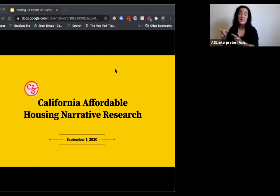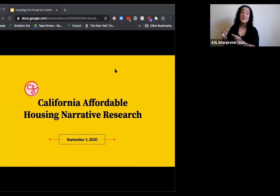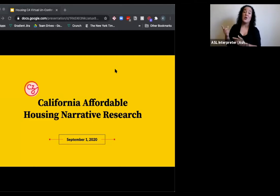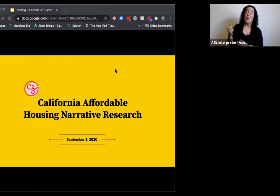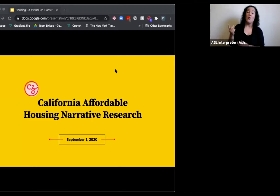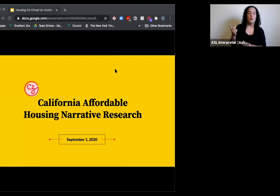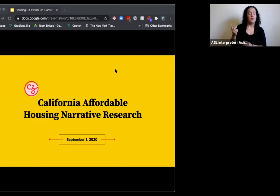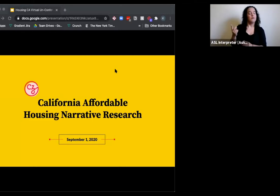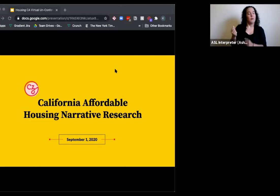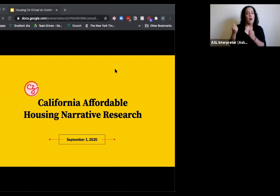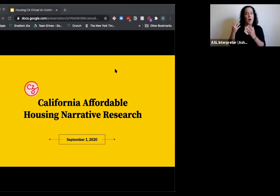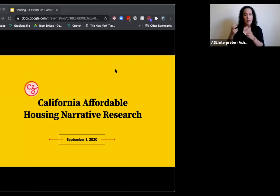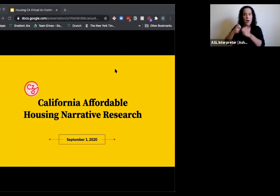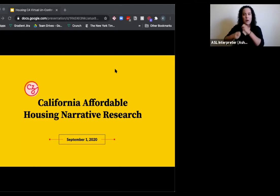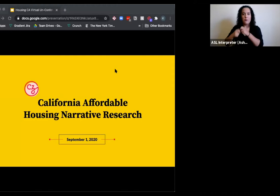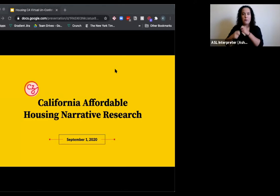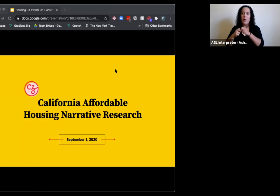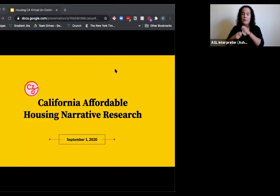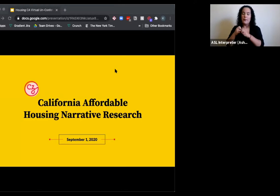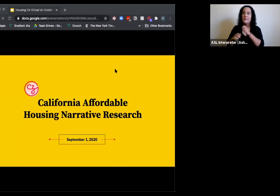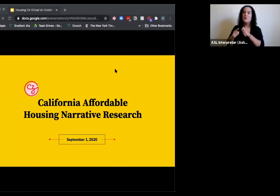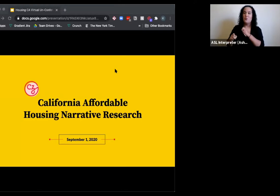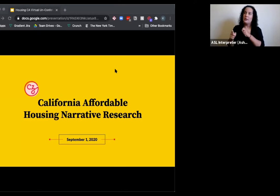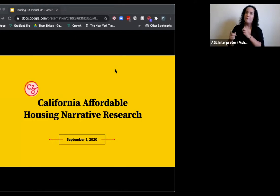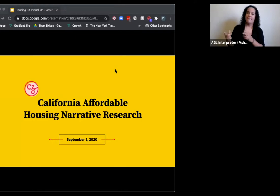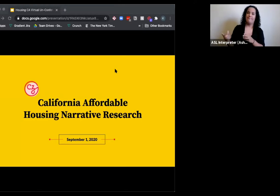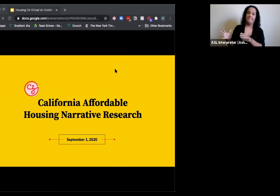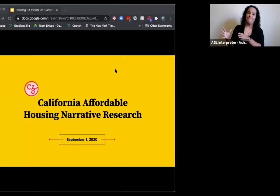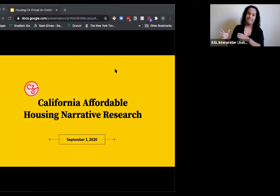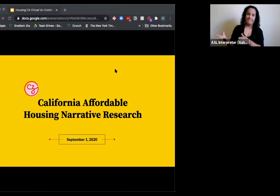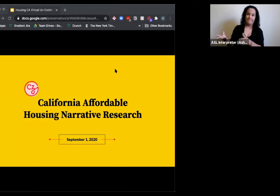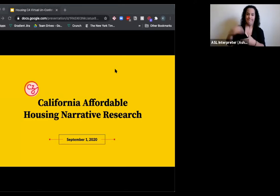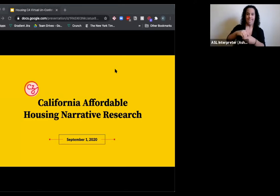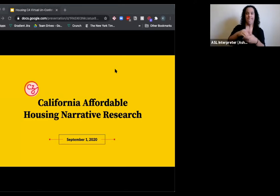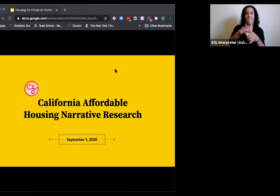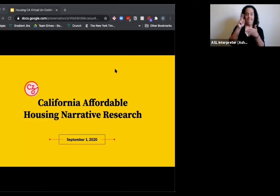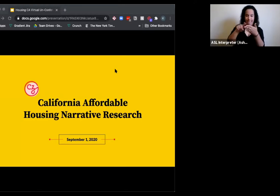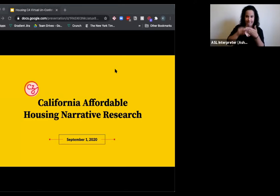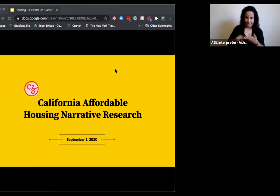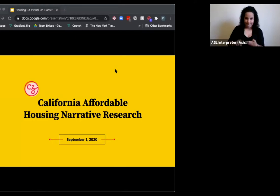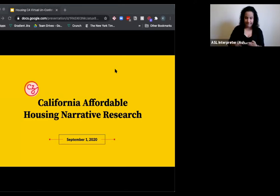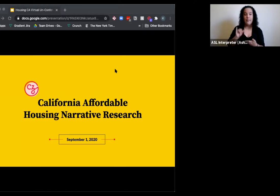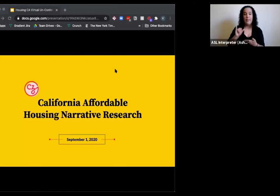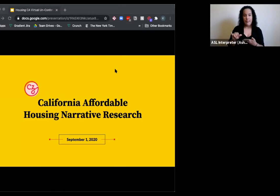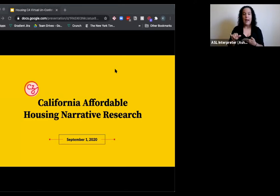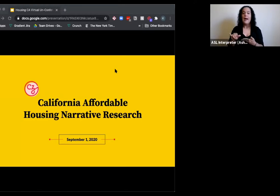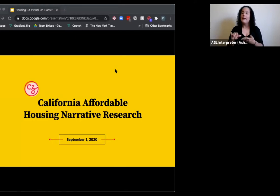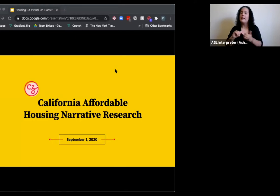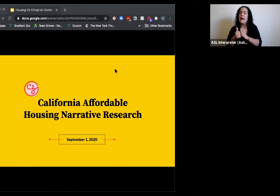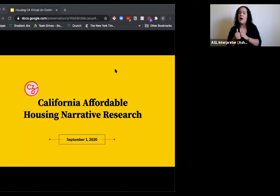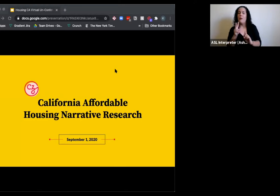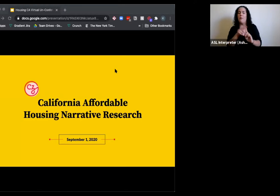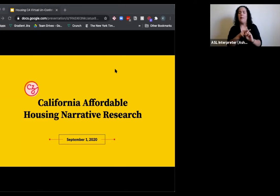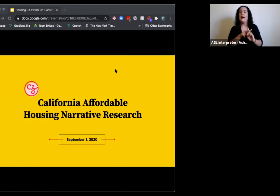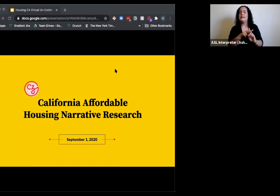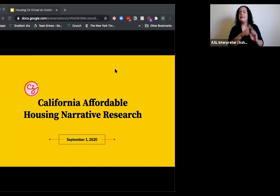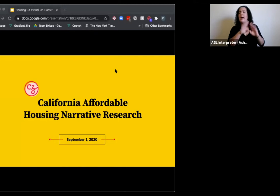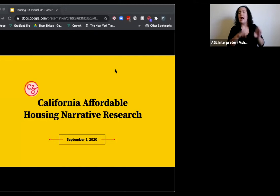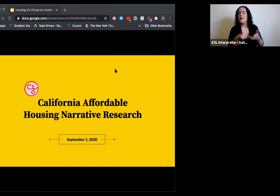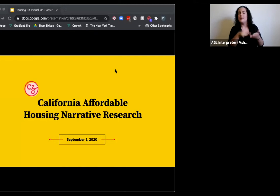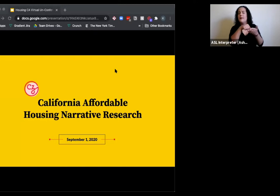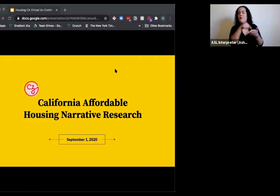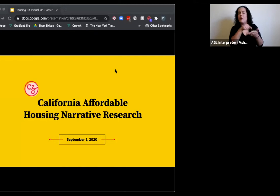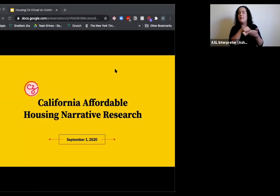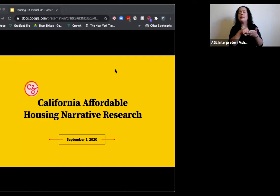best practices from other issue areas to really apply this to housing affordability in California. So as